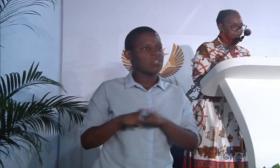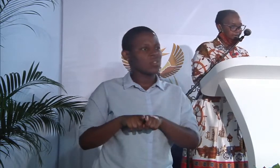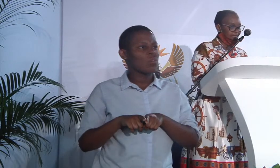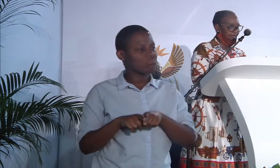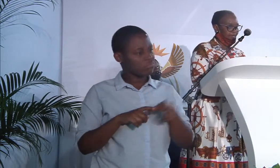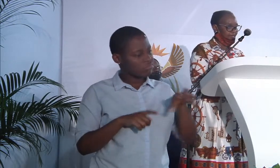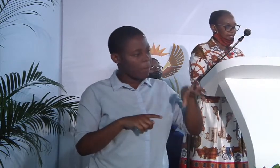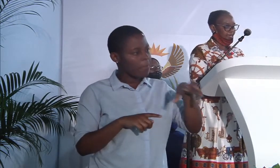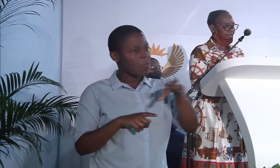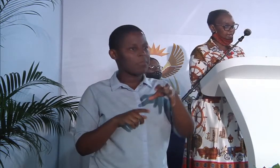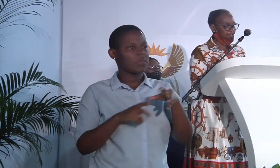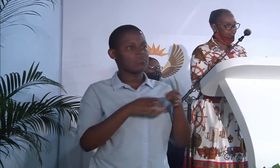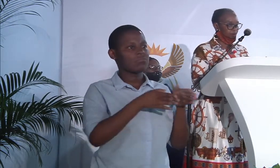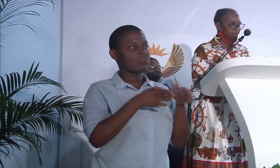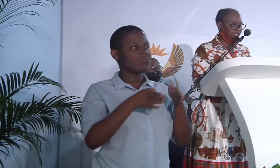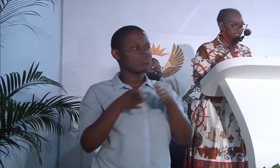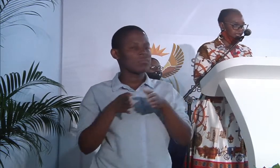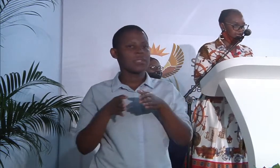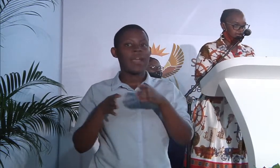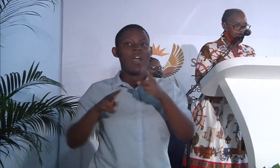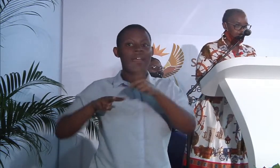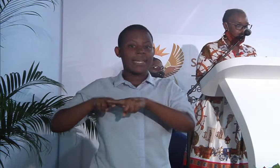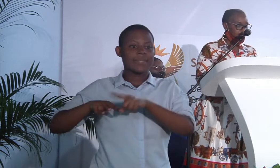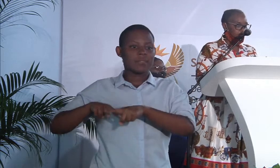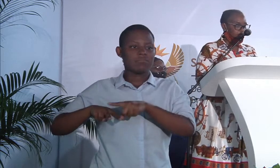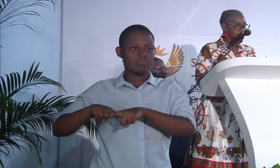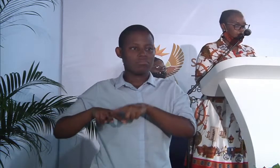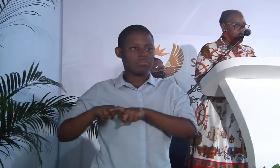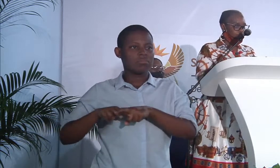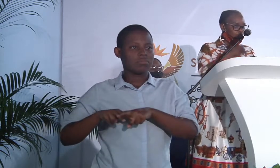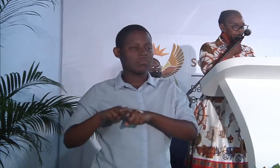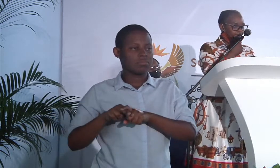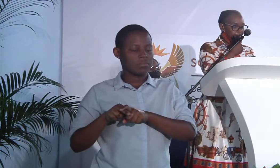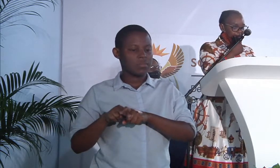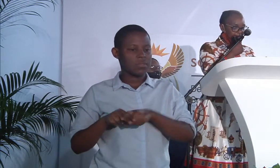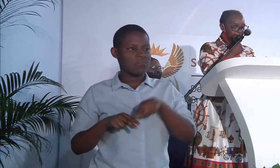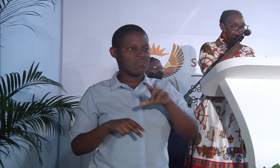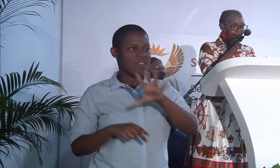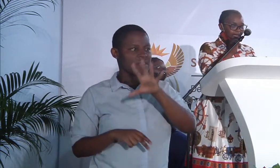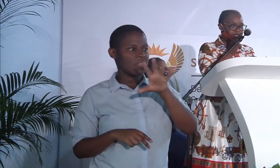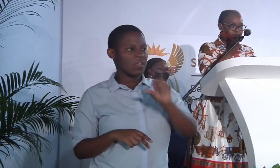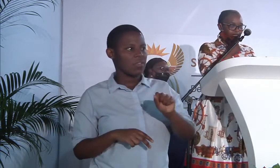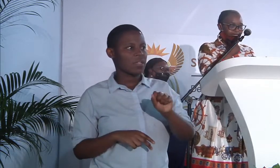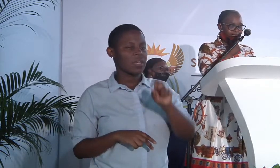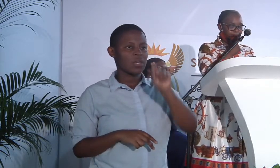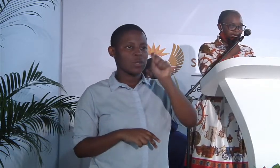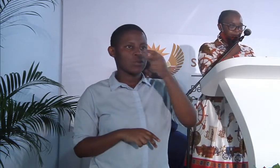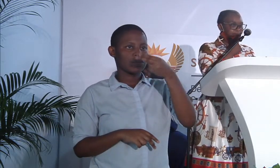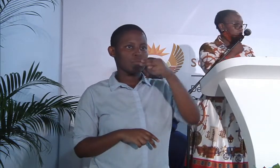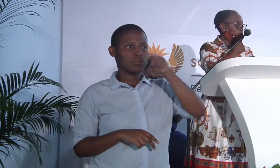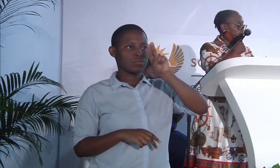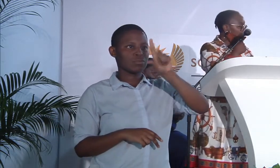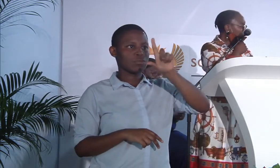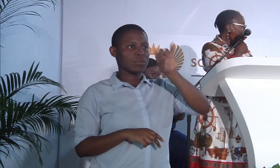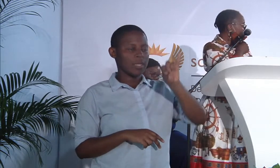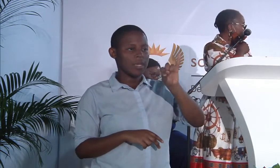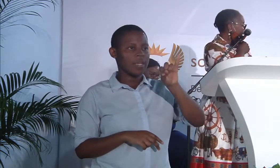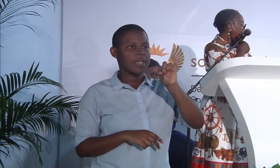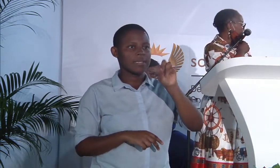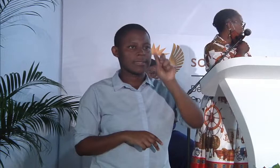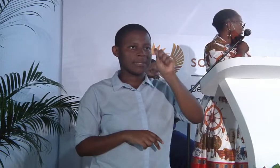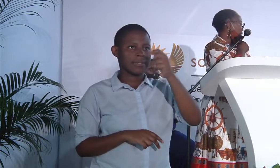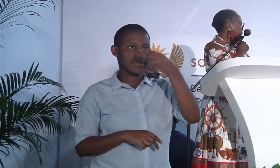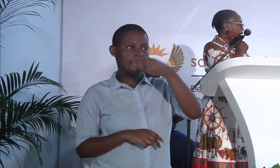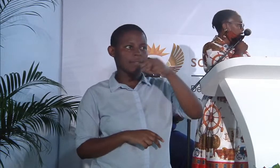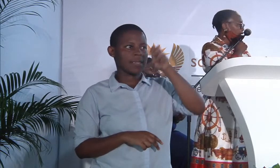got AIDS Foundation SA, Ms. Tulile Mbele, as well as Tembega Madondo. I don't know